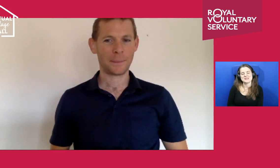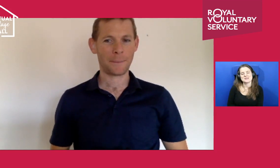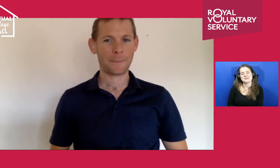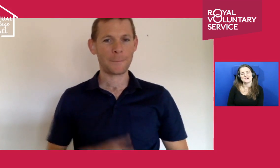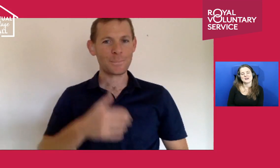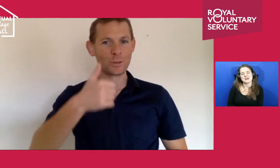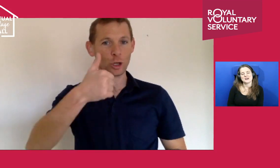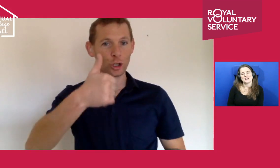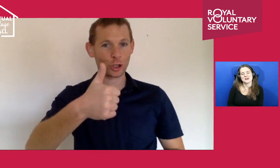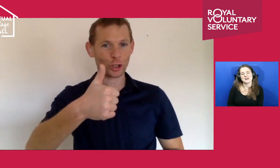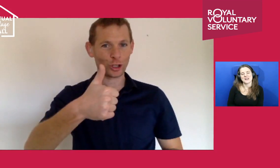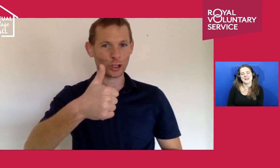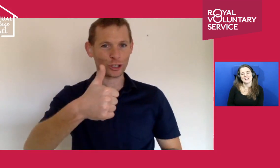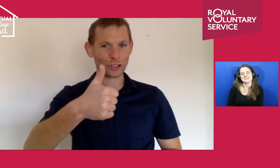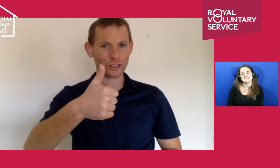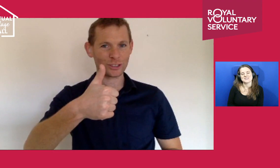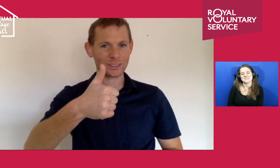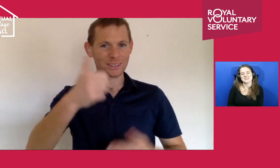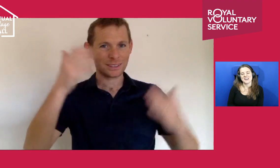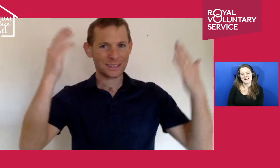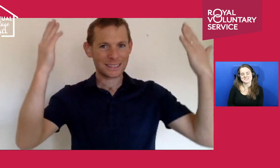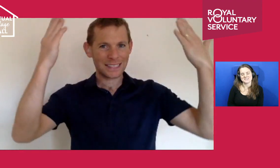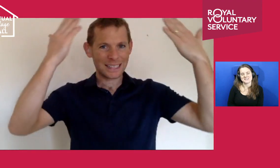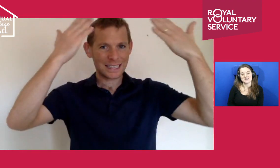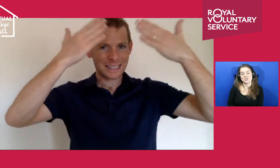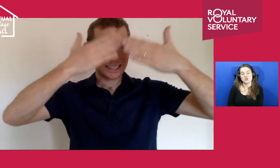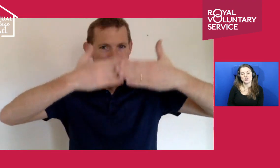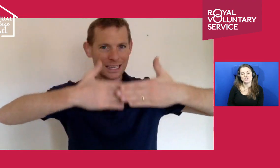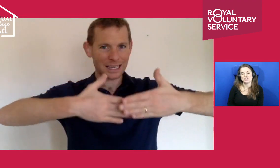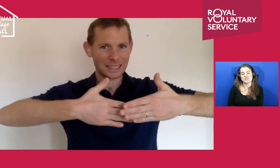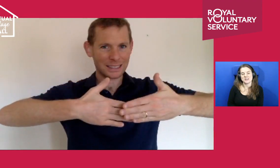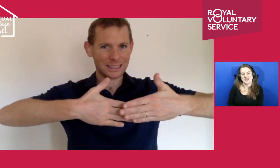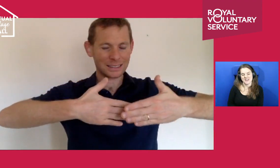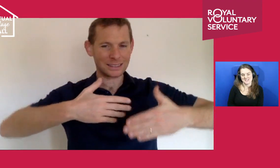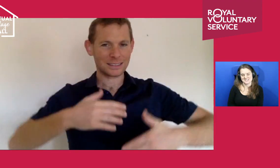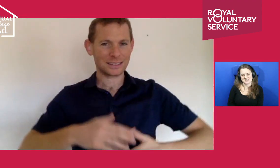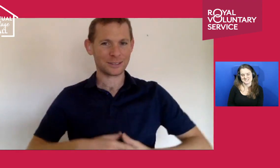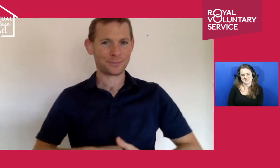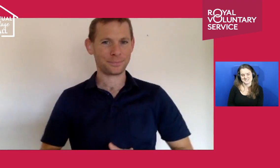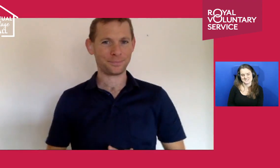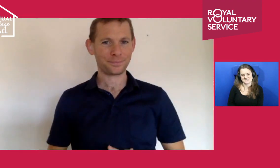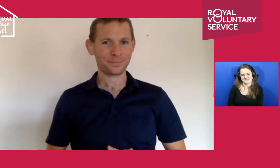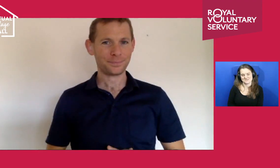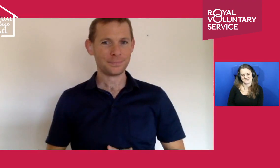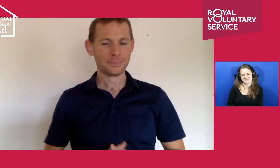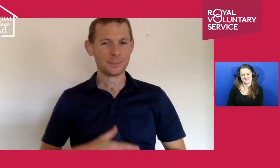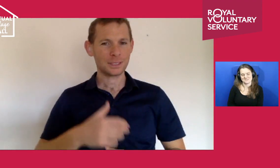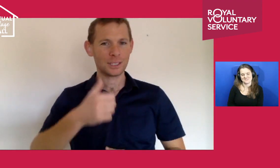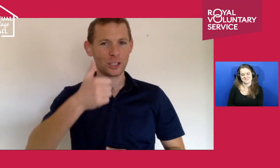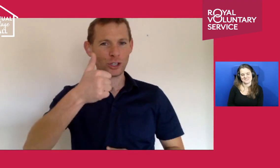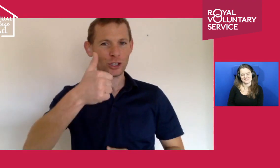overwhelmed. Okay, so the last one, good night.